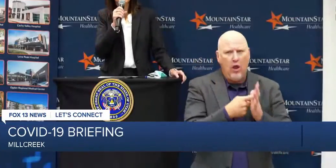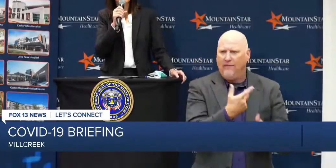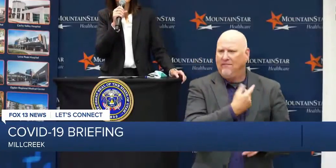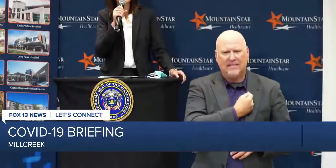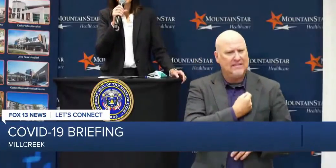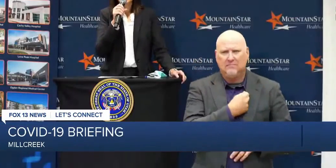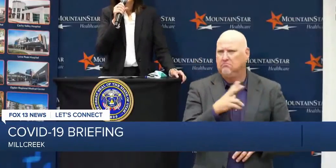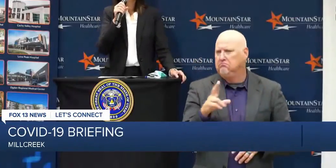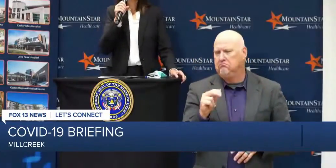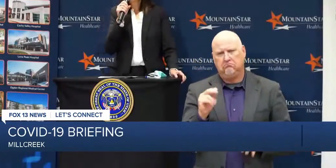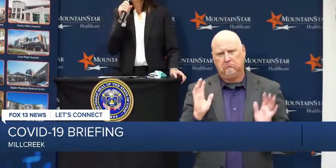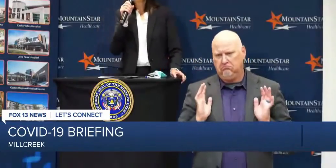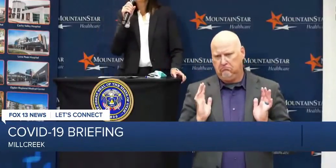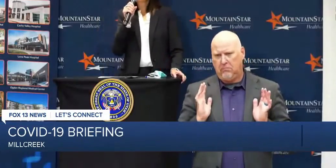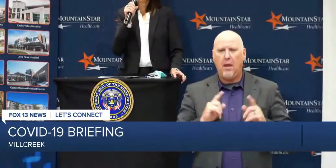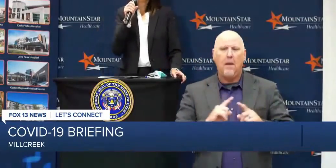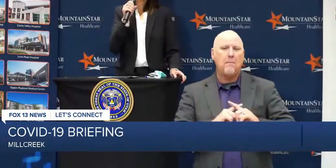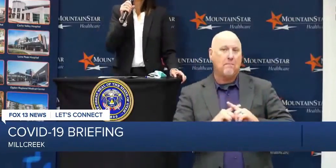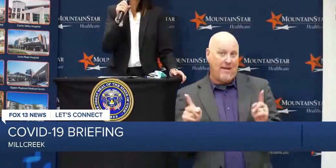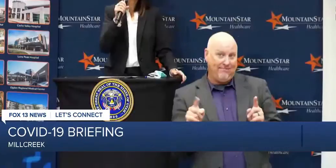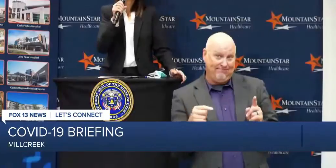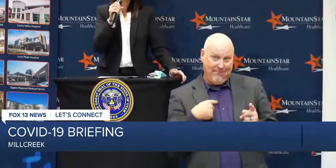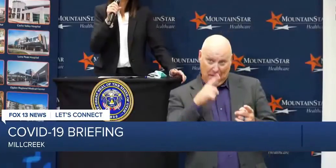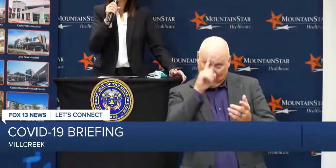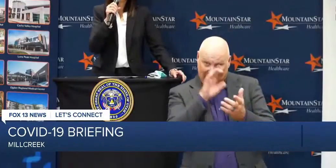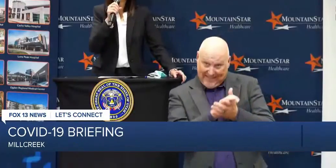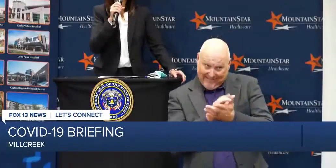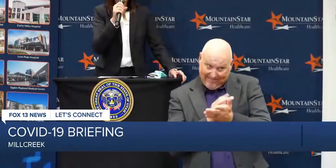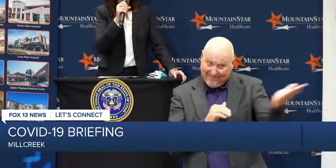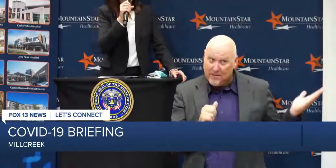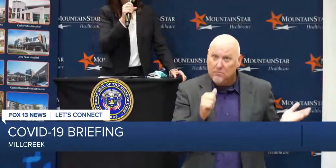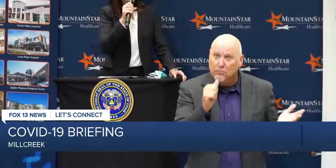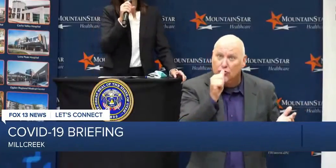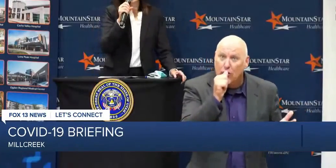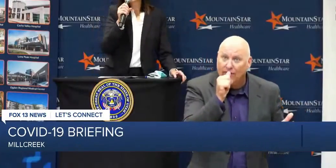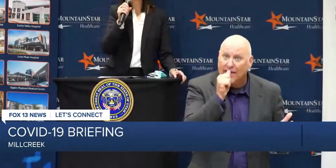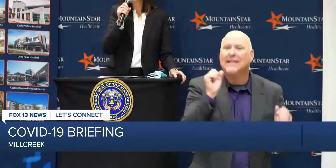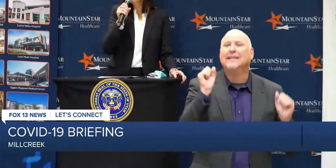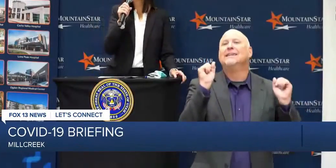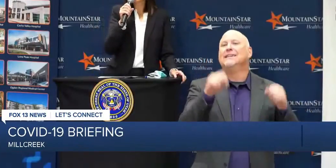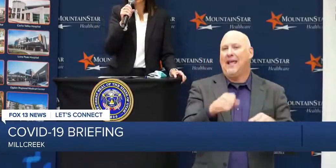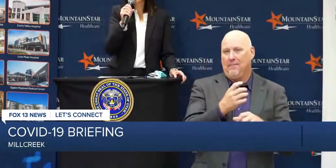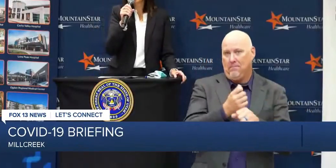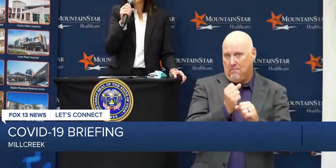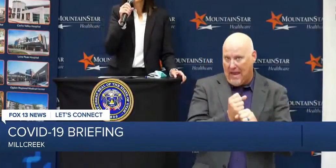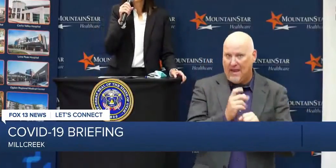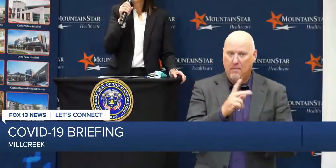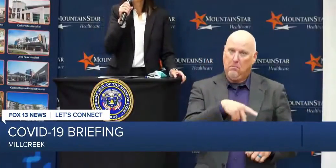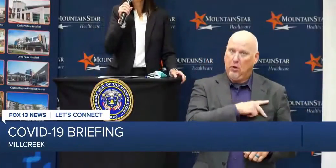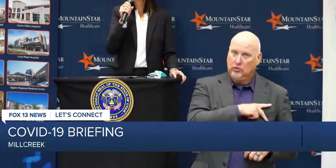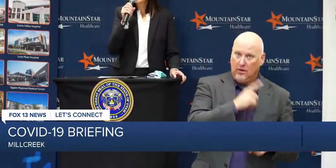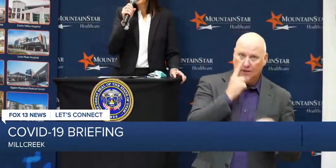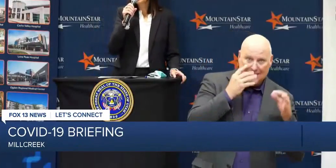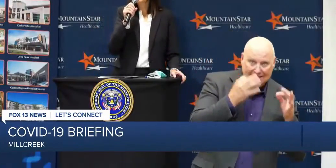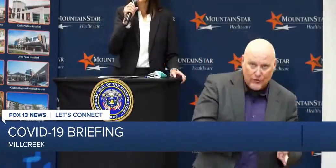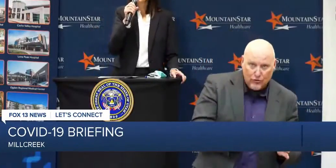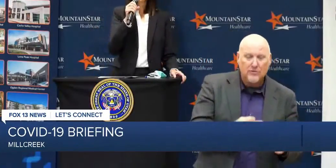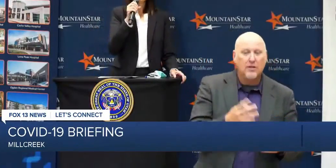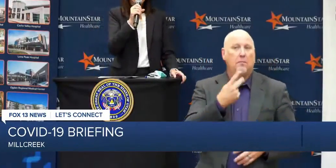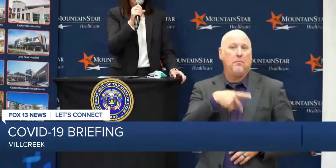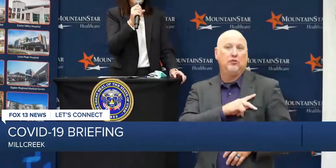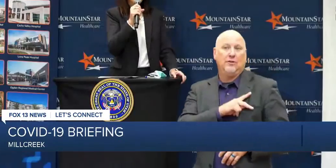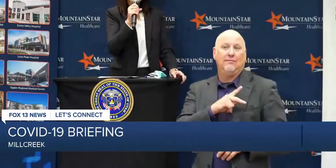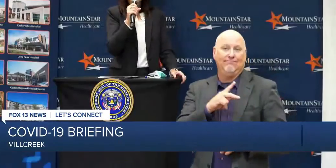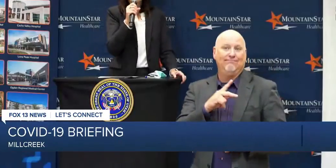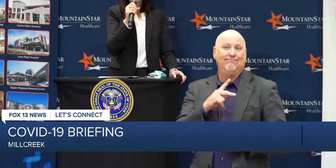of actions. And so my message today for business owners is Governor Cox and I support you if you decide